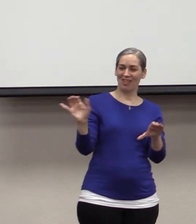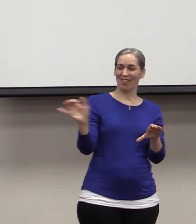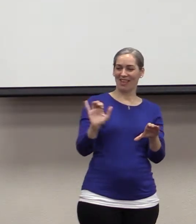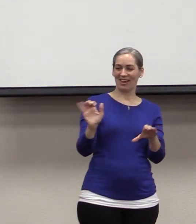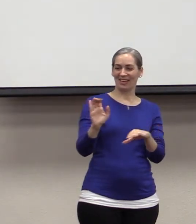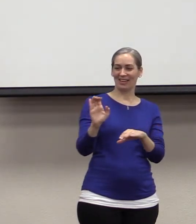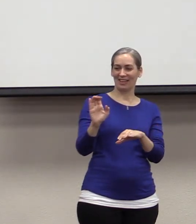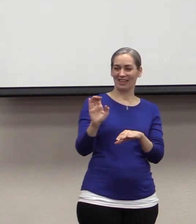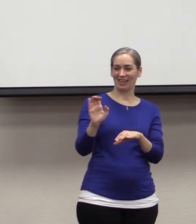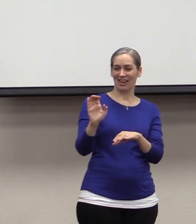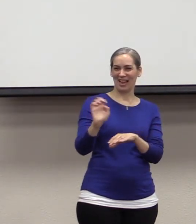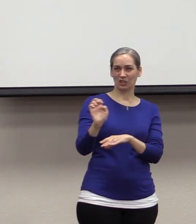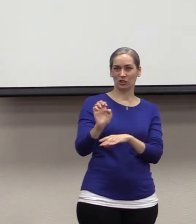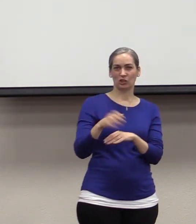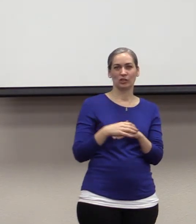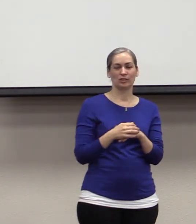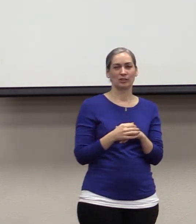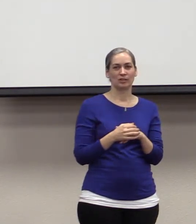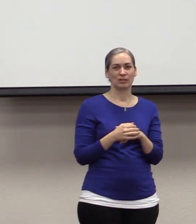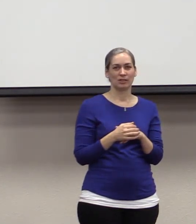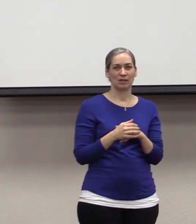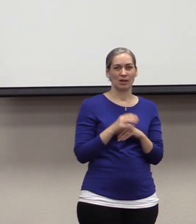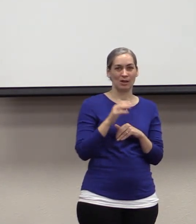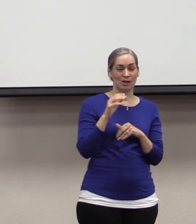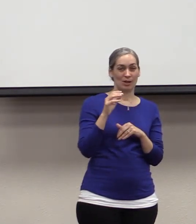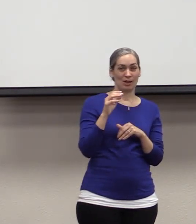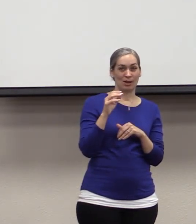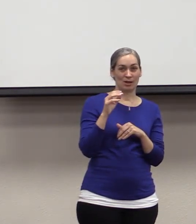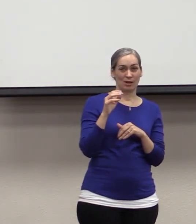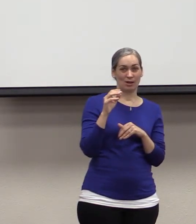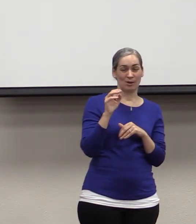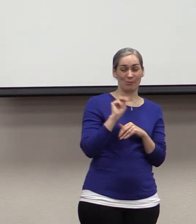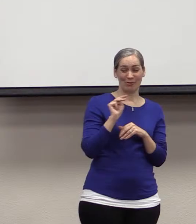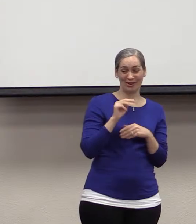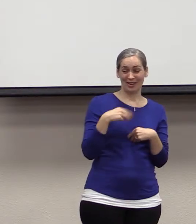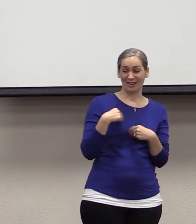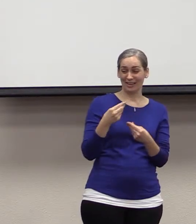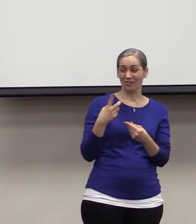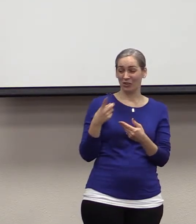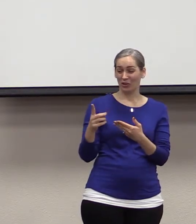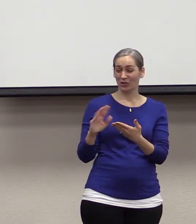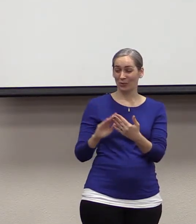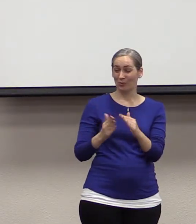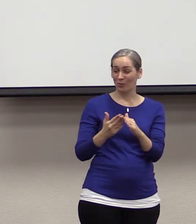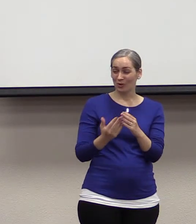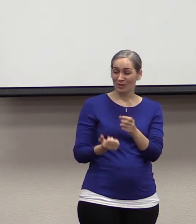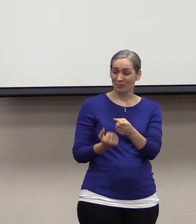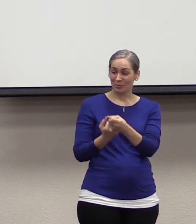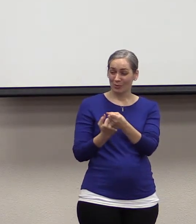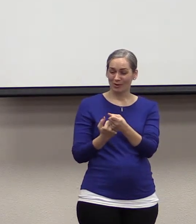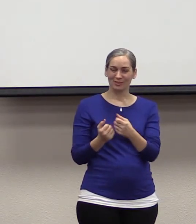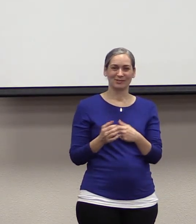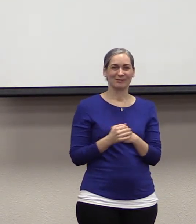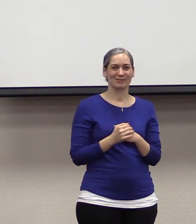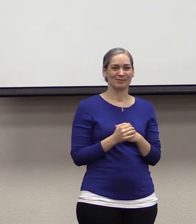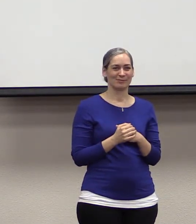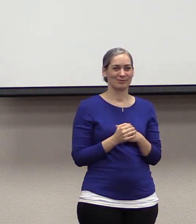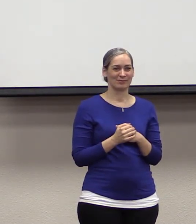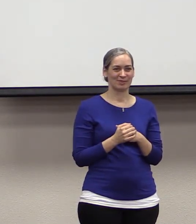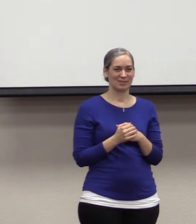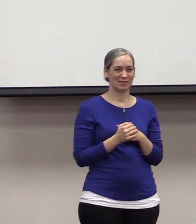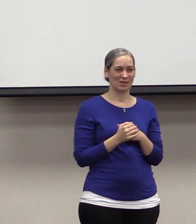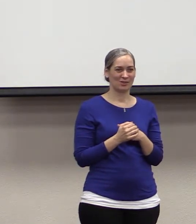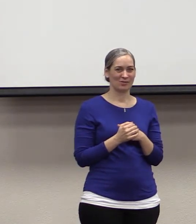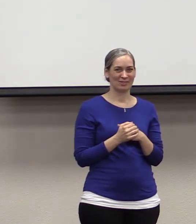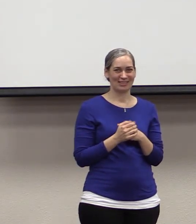And Mordecai gives her this really beautiful thing. He provides her with community. Outside these walls is not only him, these palace